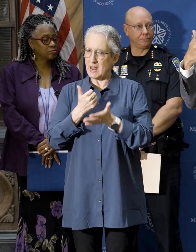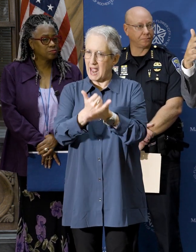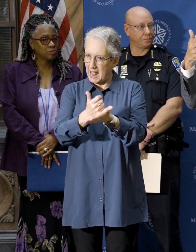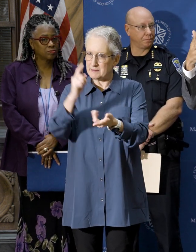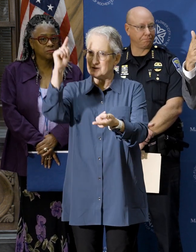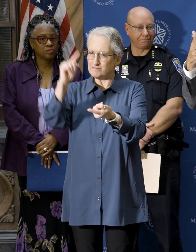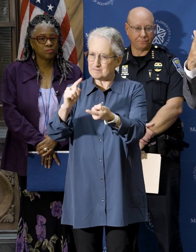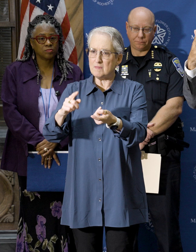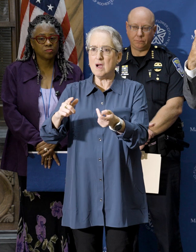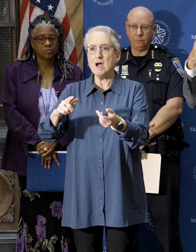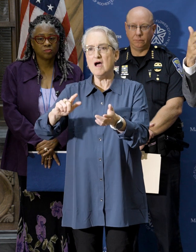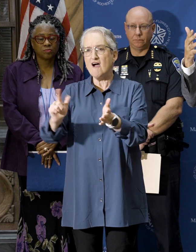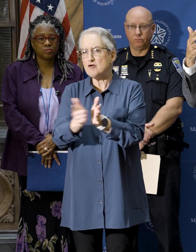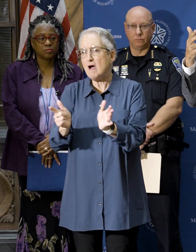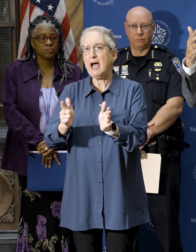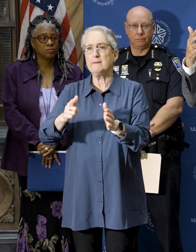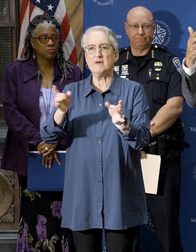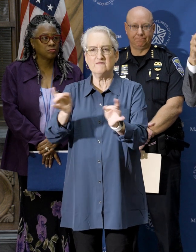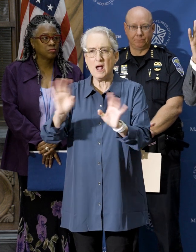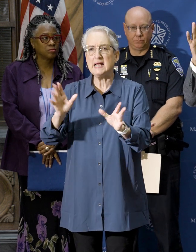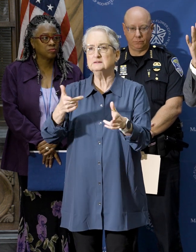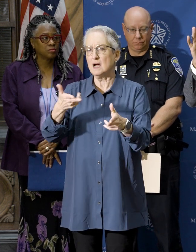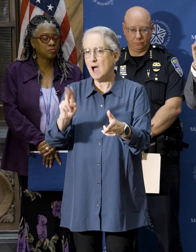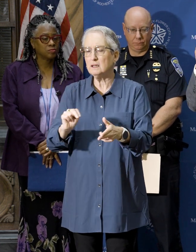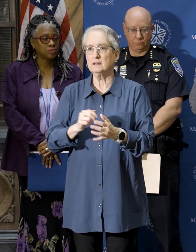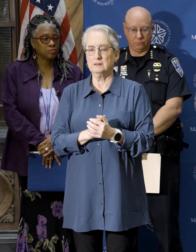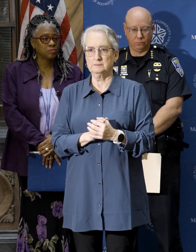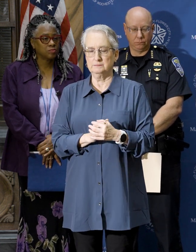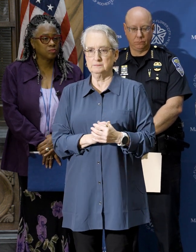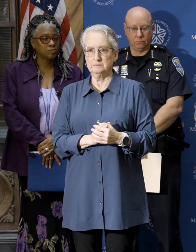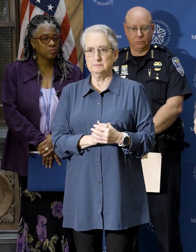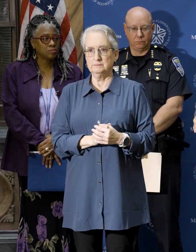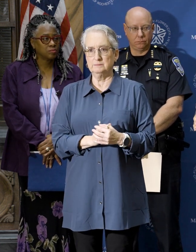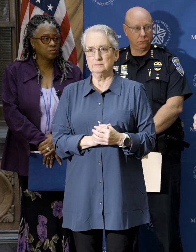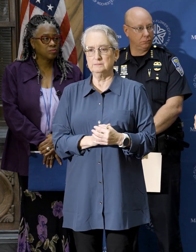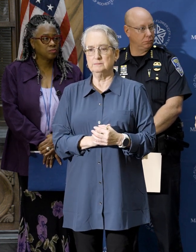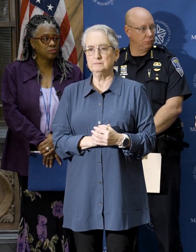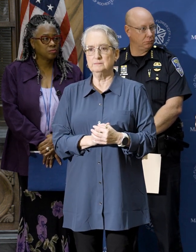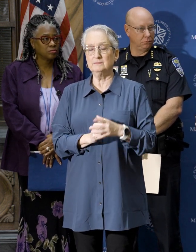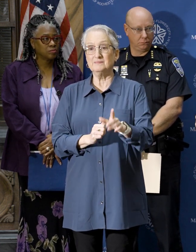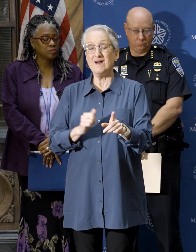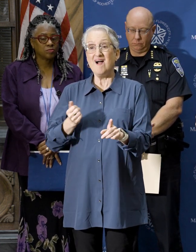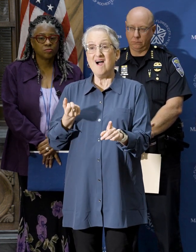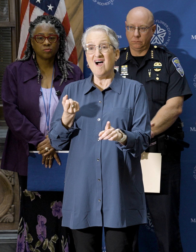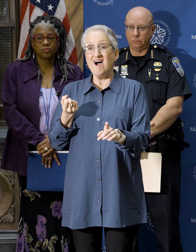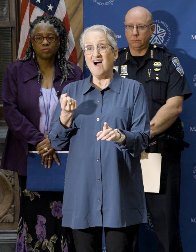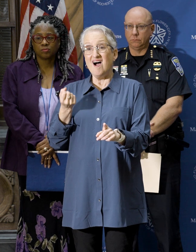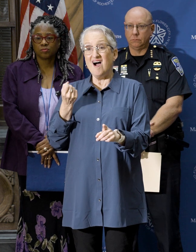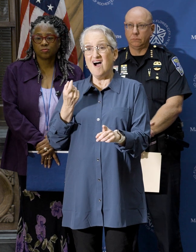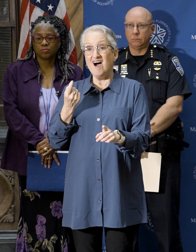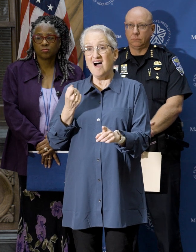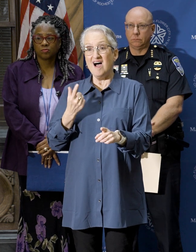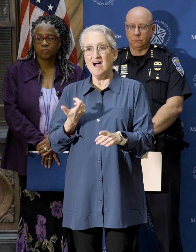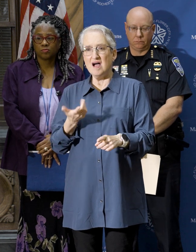when you have mayor sometimes. But I guess people just hold me to a higher standard. That's okay. So because of that, we have this